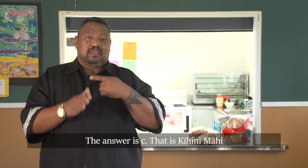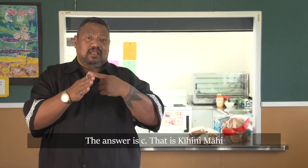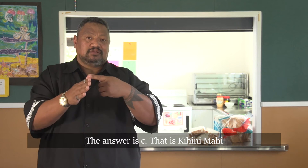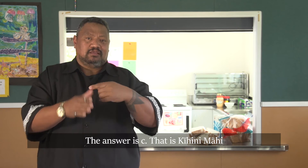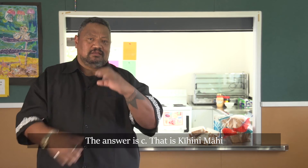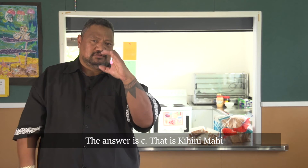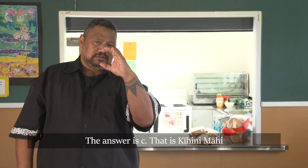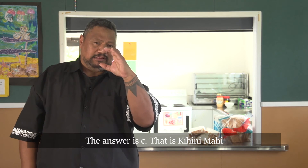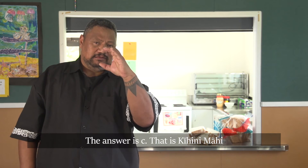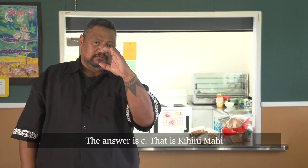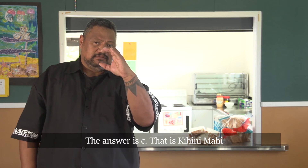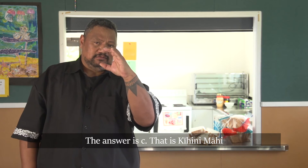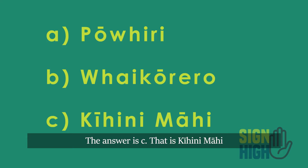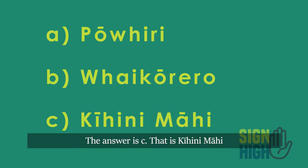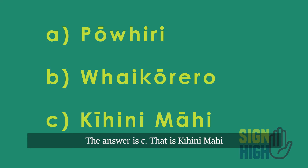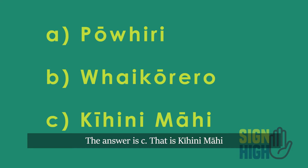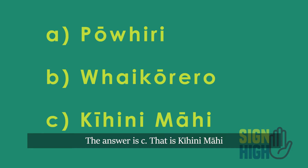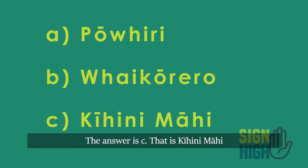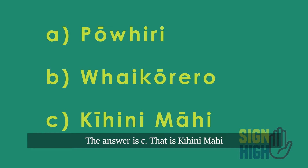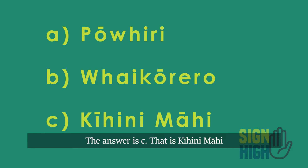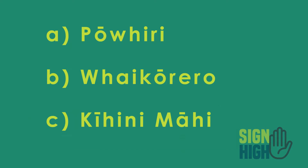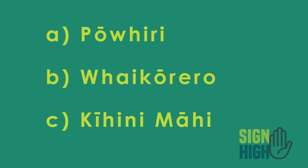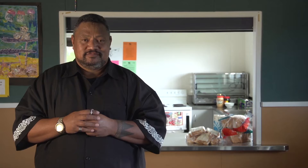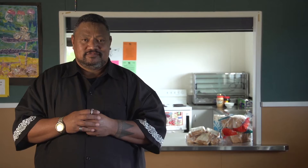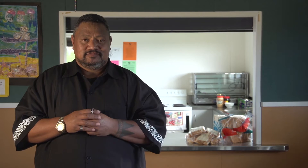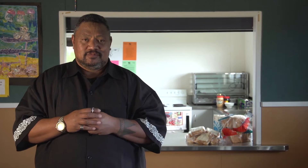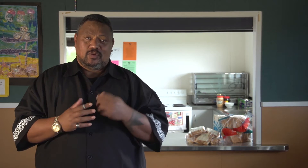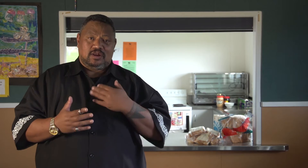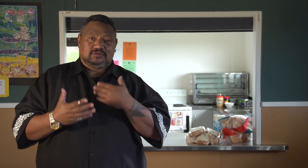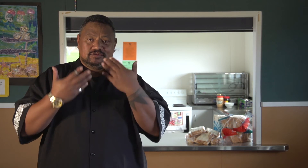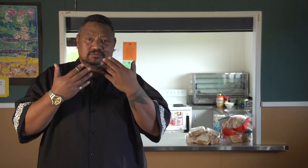The answer is C. That is kihini mahi.